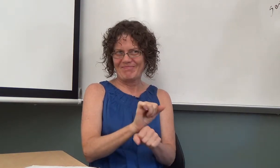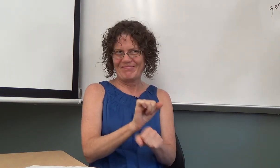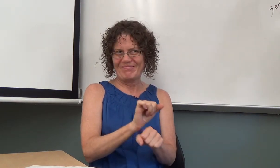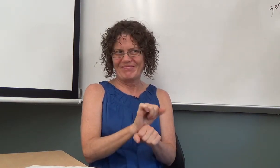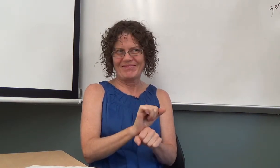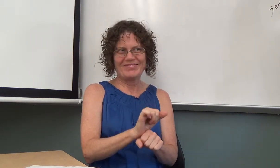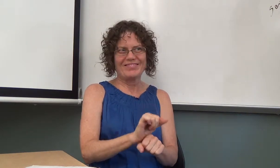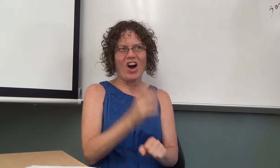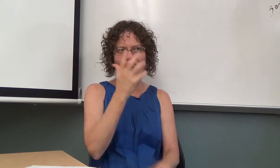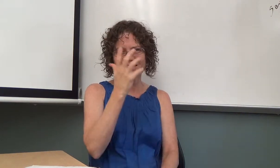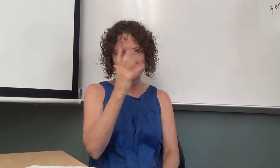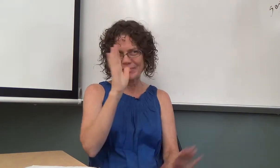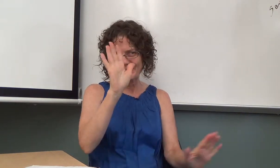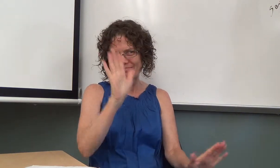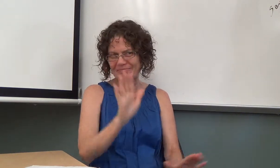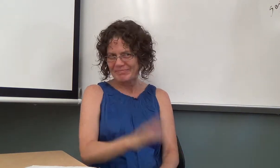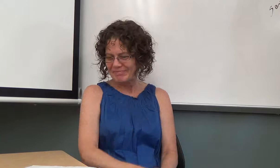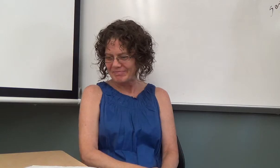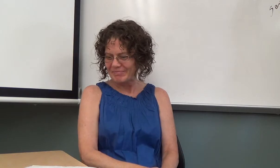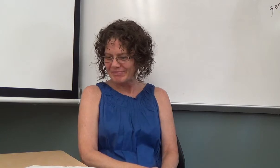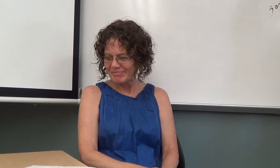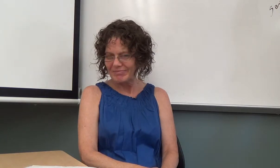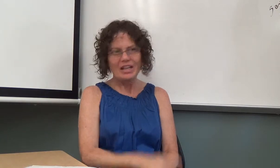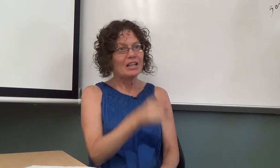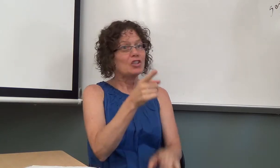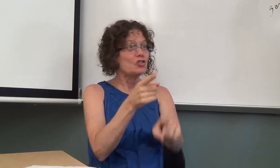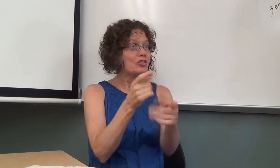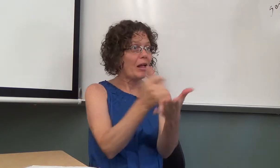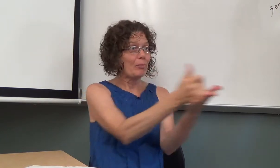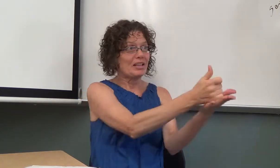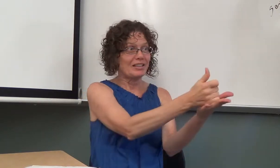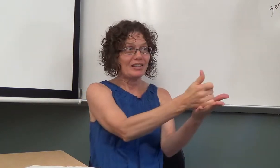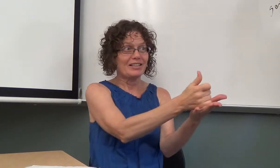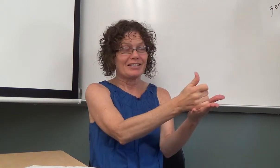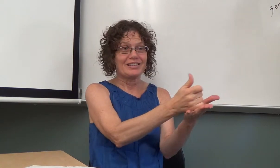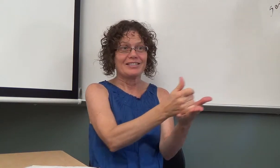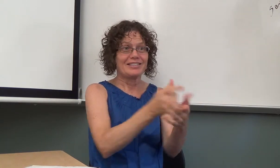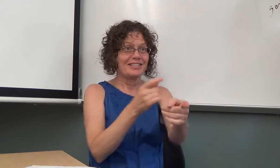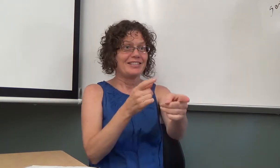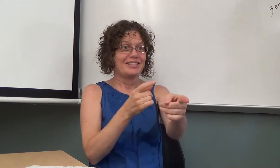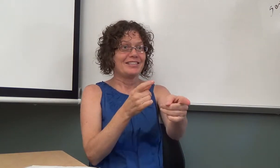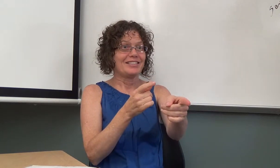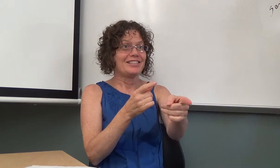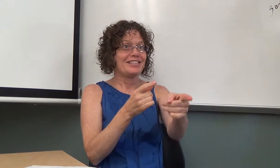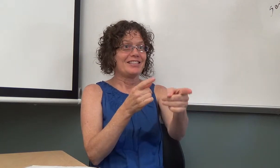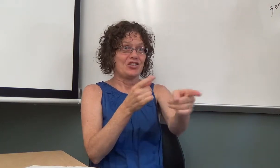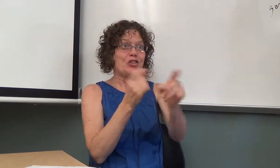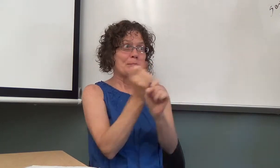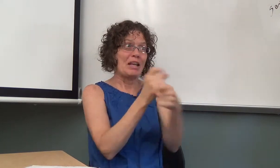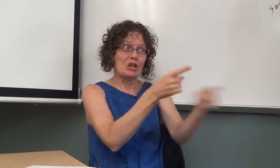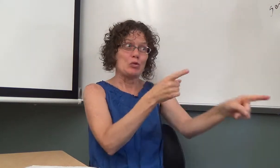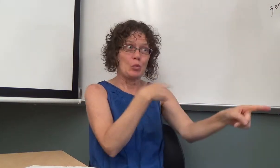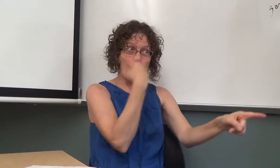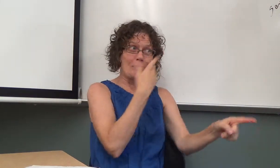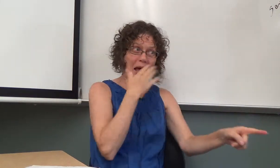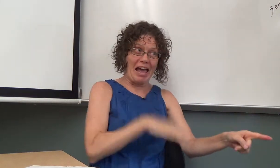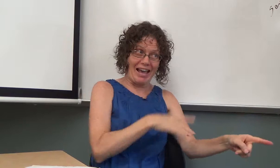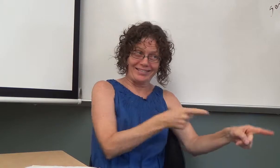awesome. It's awesome. Brian, she's helping you out. She's making you look bad. Keep going.